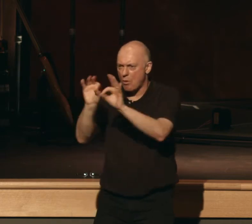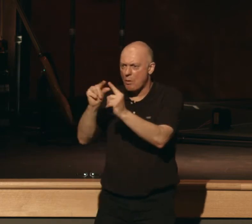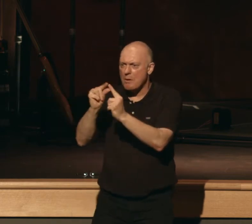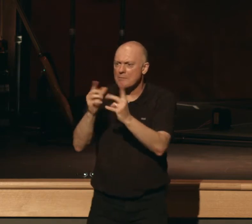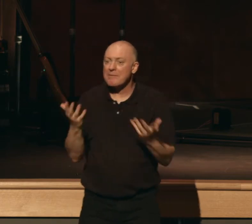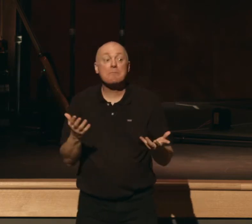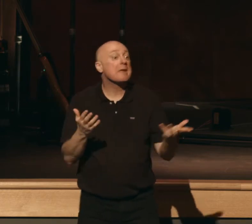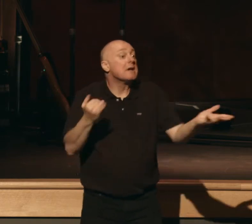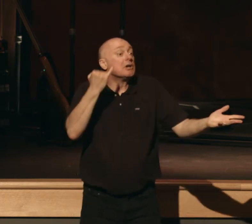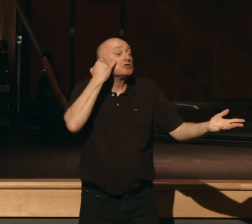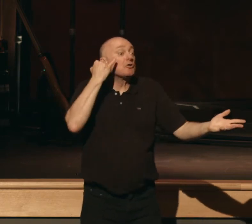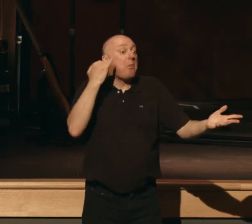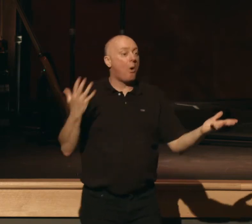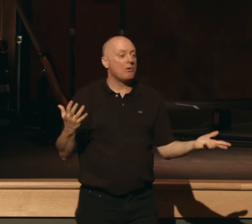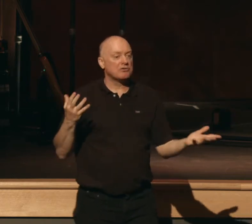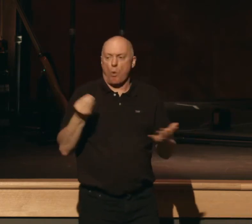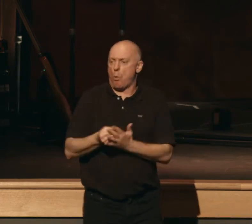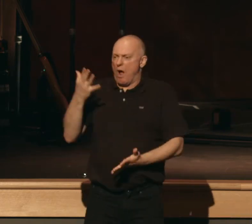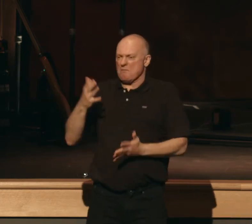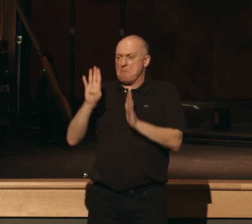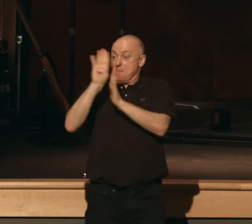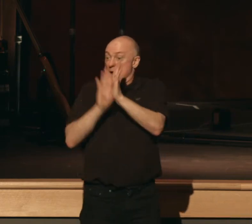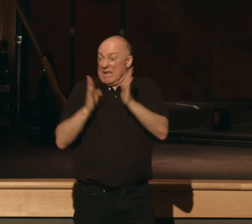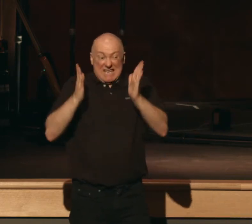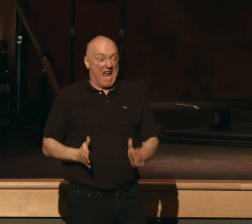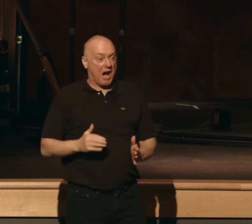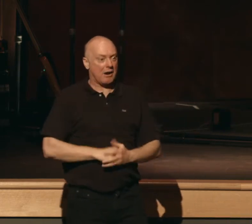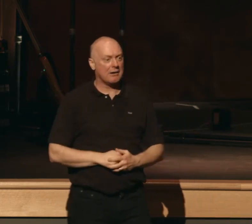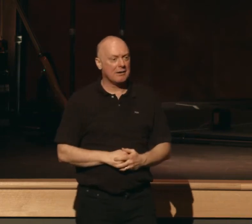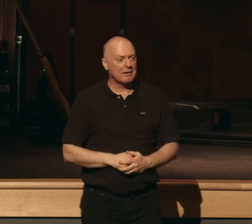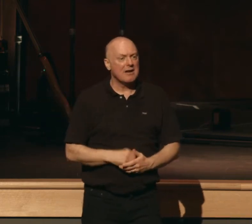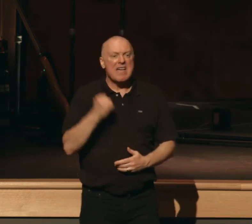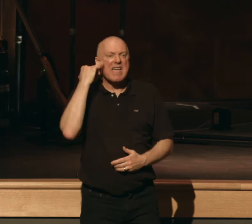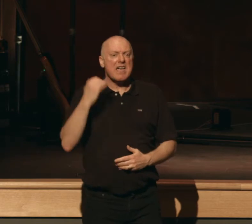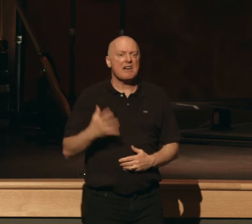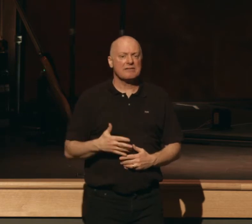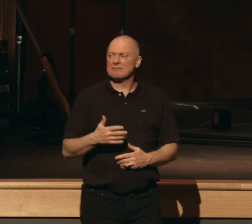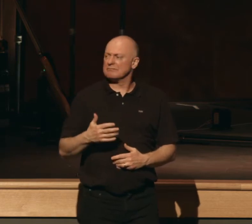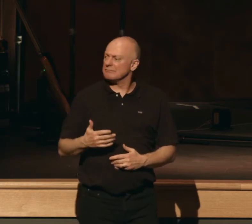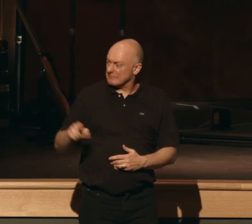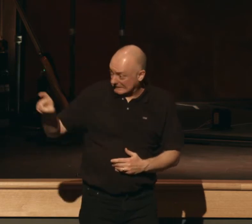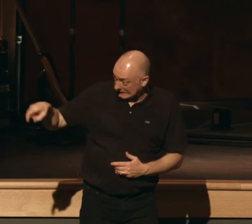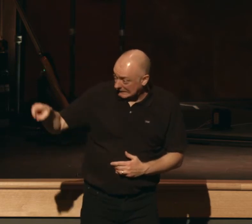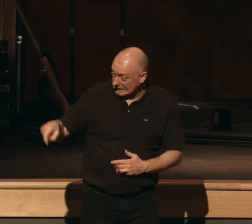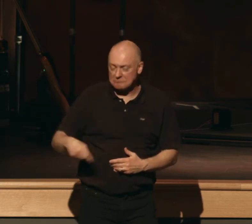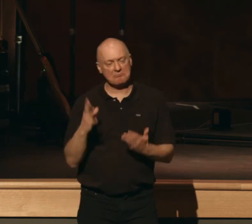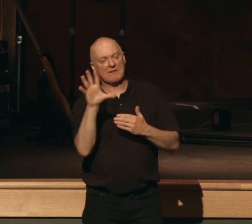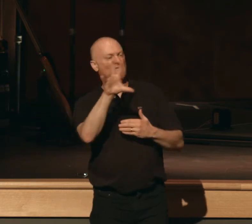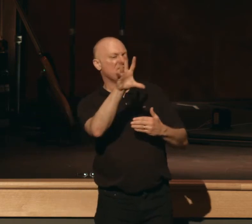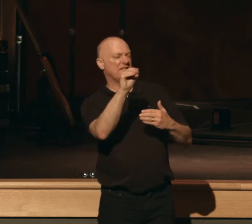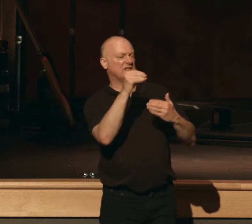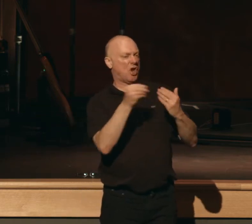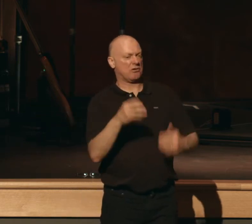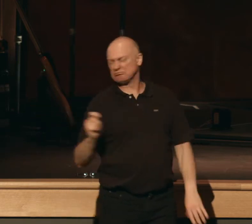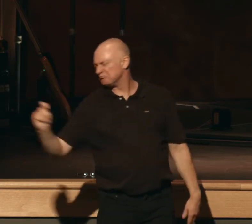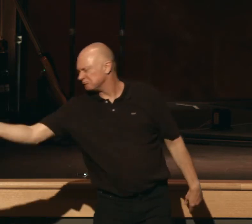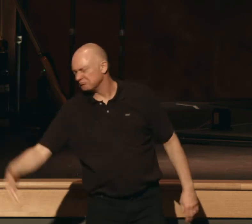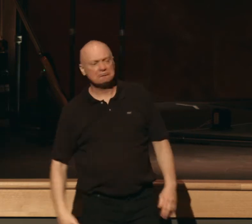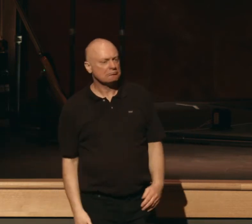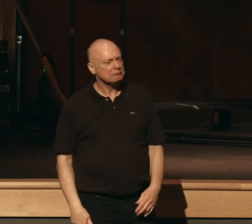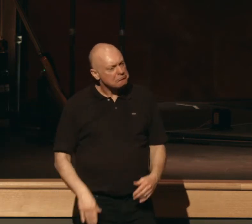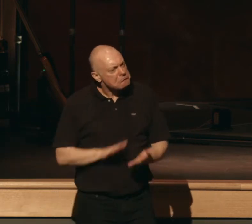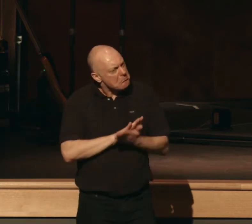a wealthy person, a billionaire, was to give someone in need $50, that would be a